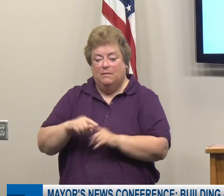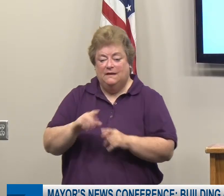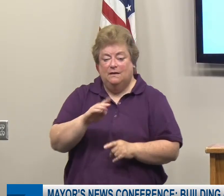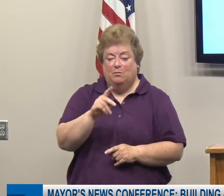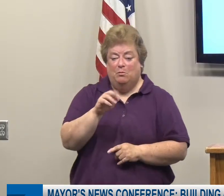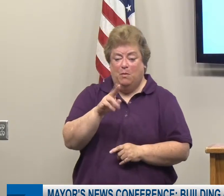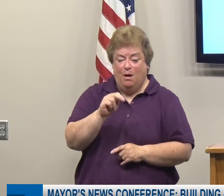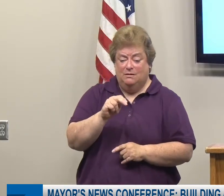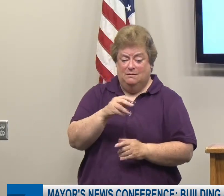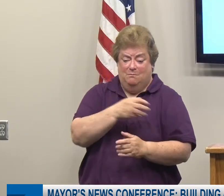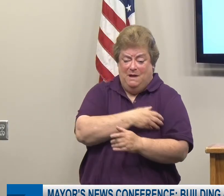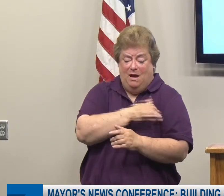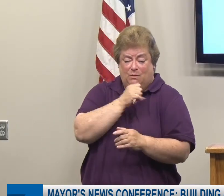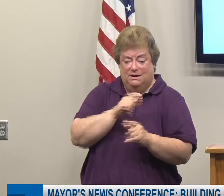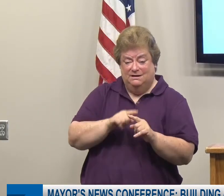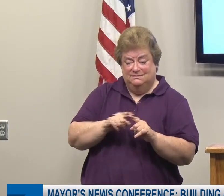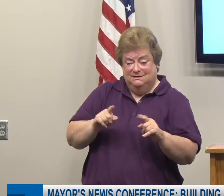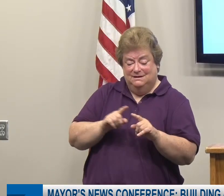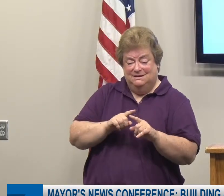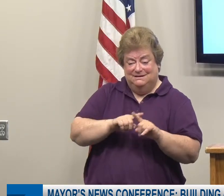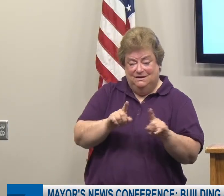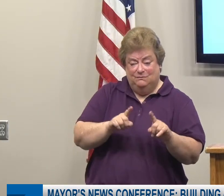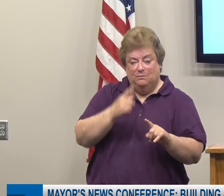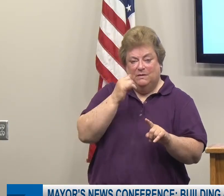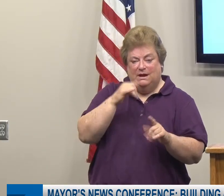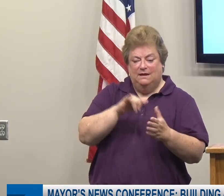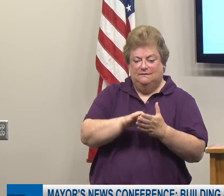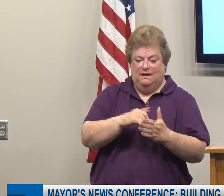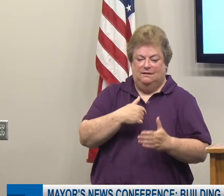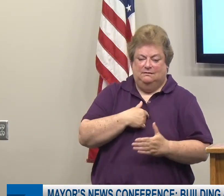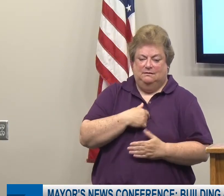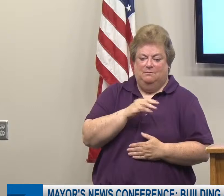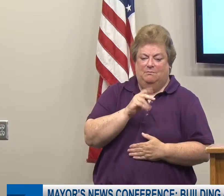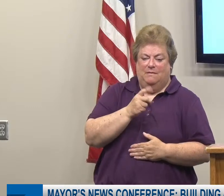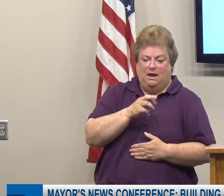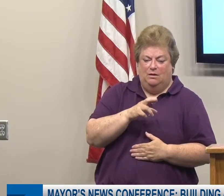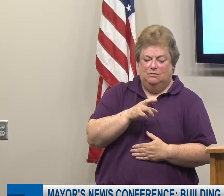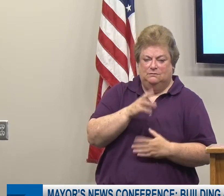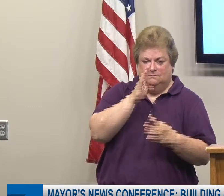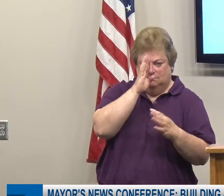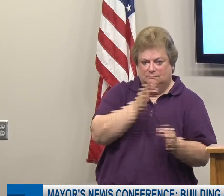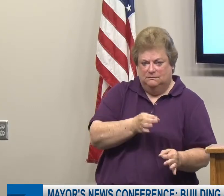really different because that is a mayoral prerogative.